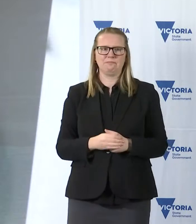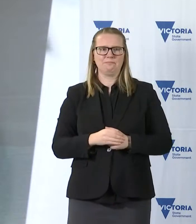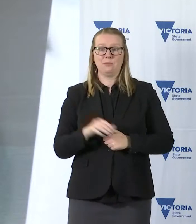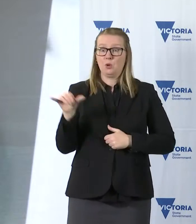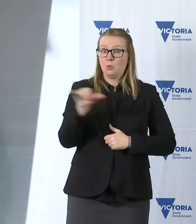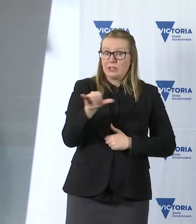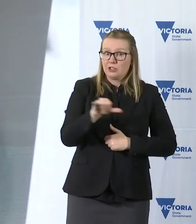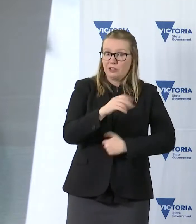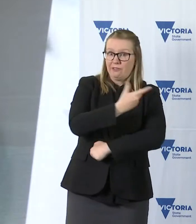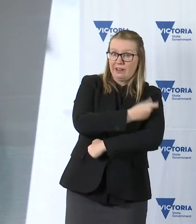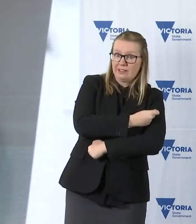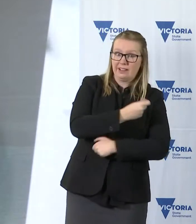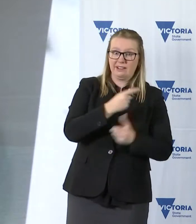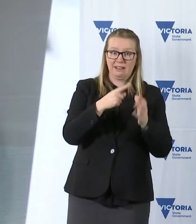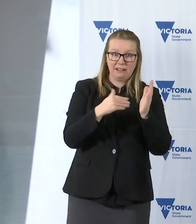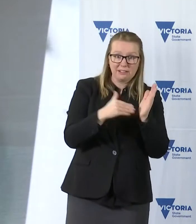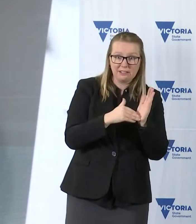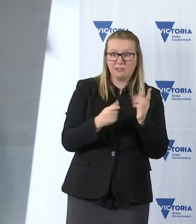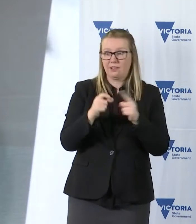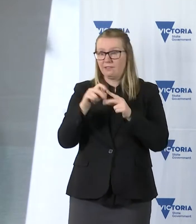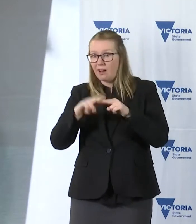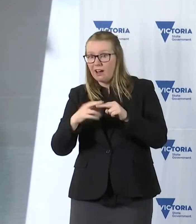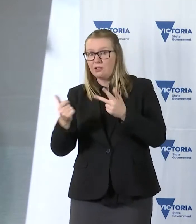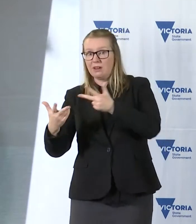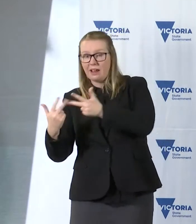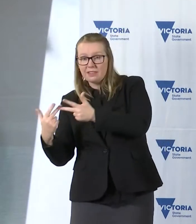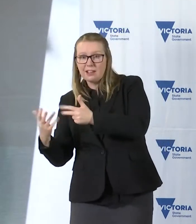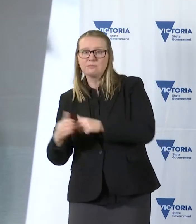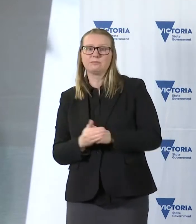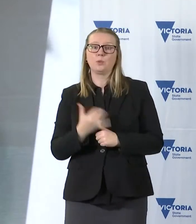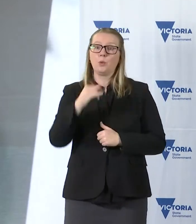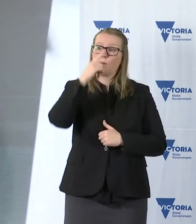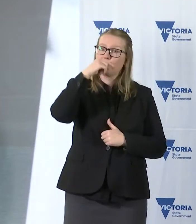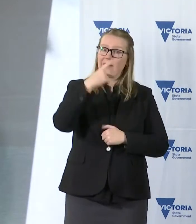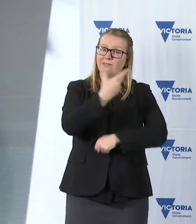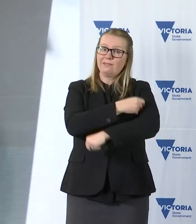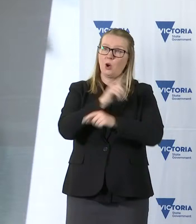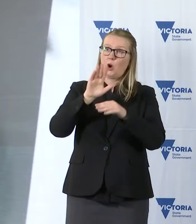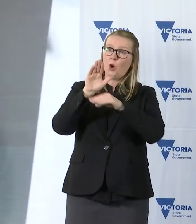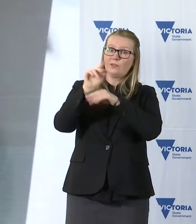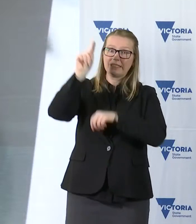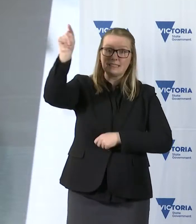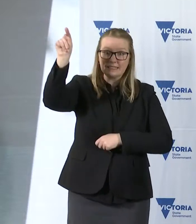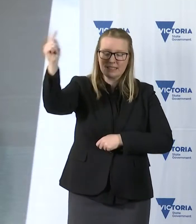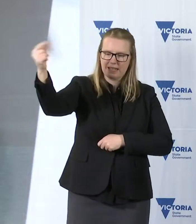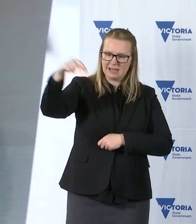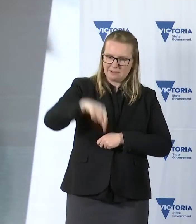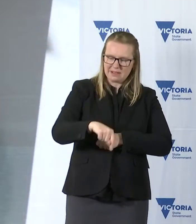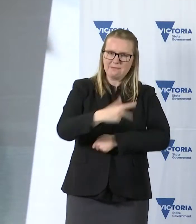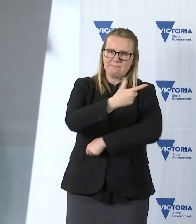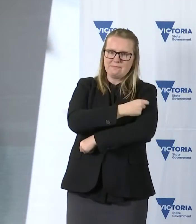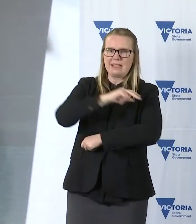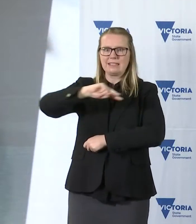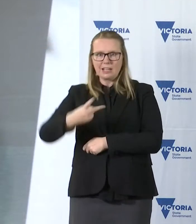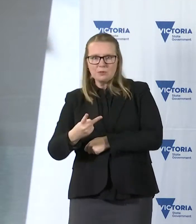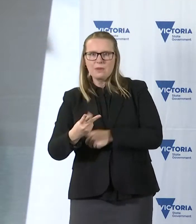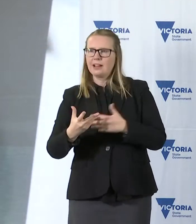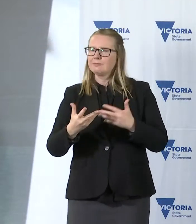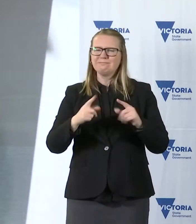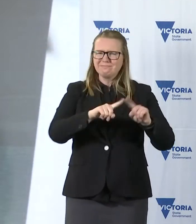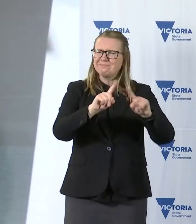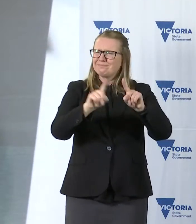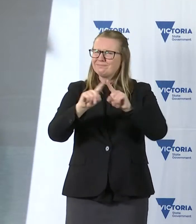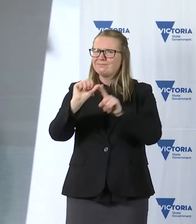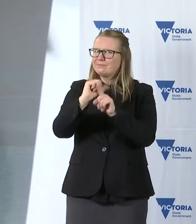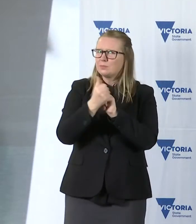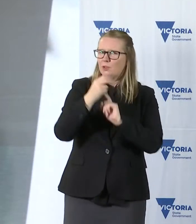apply to, whether people who've been vaccinated overseas but finished their course here might be included, whether it applies to